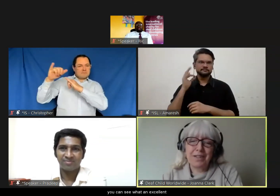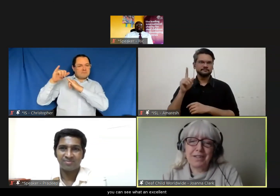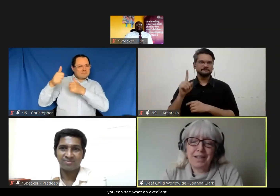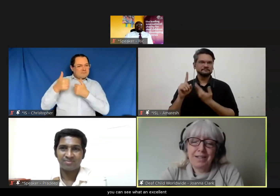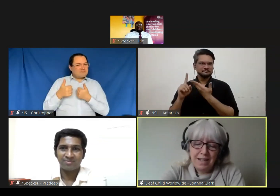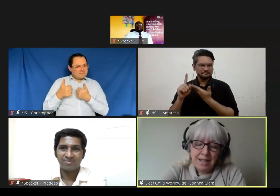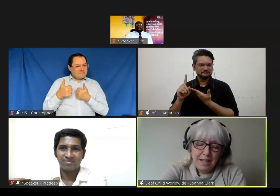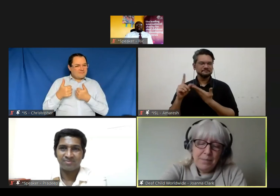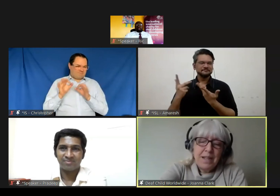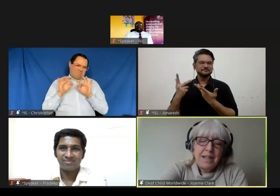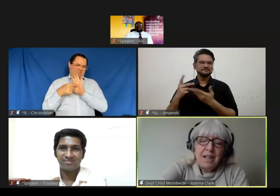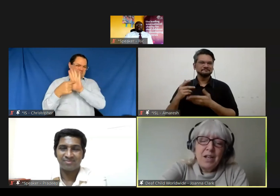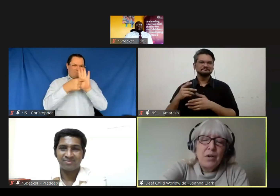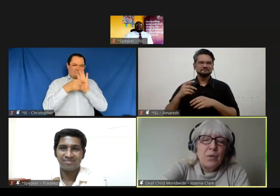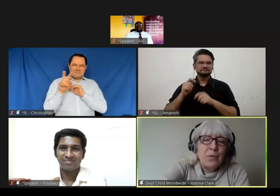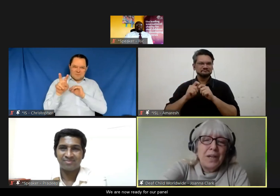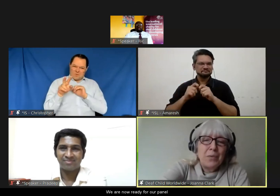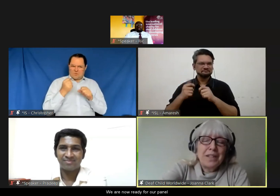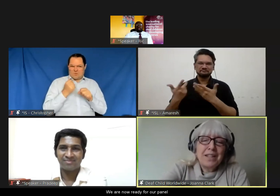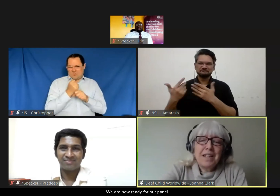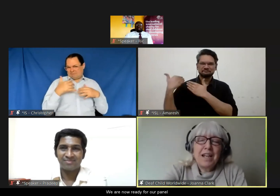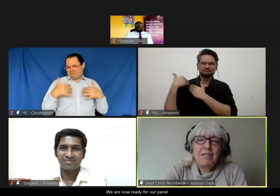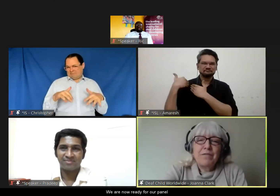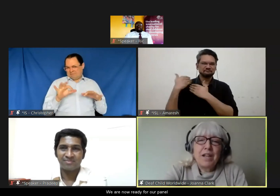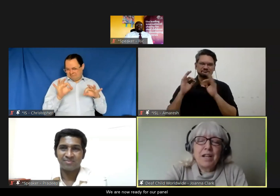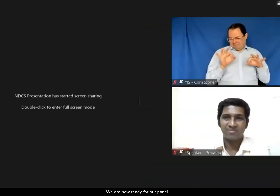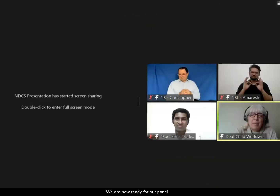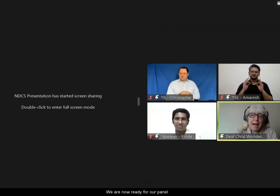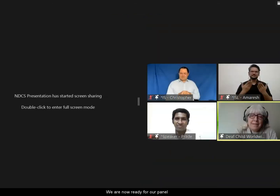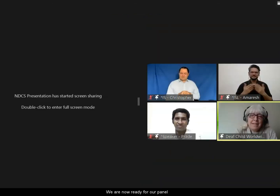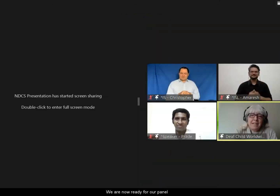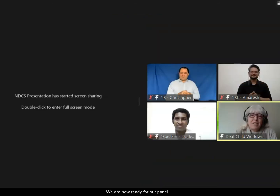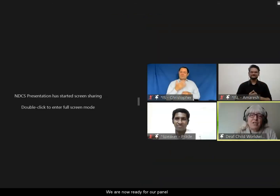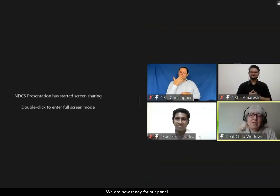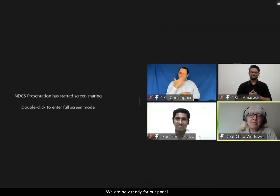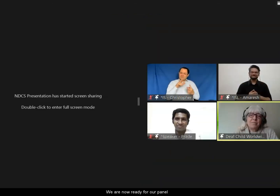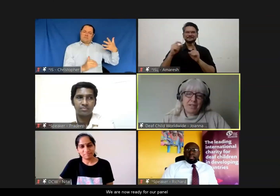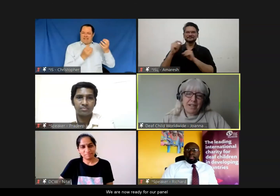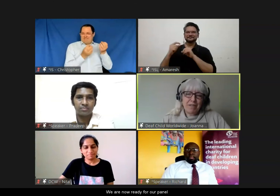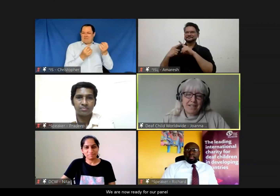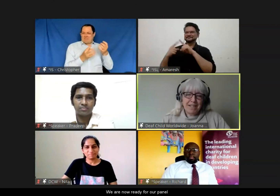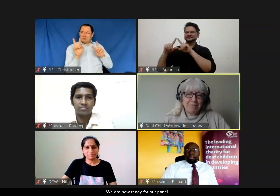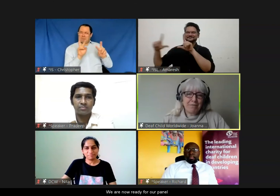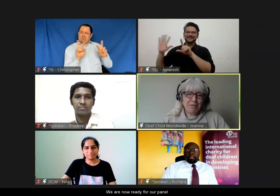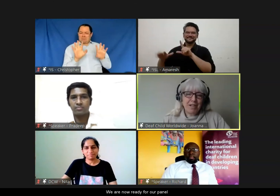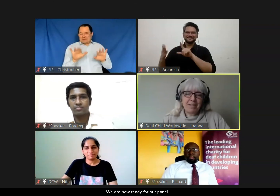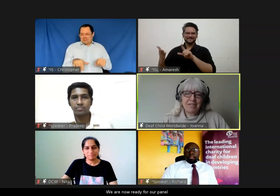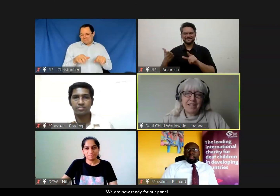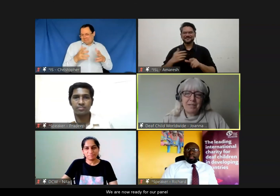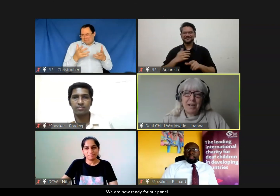plays doing that. Now, we're going to have our panel discussion. We're now ready